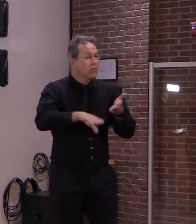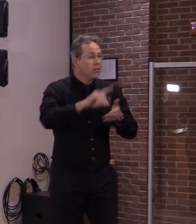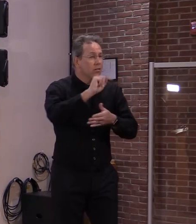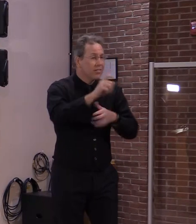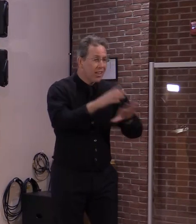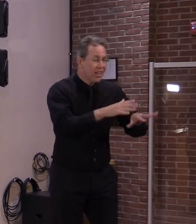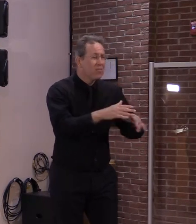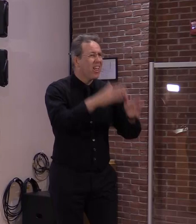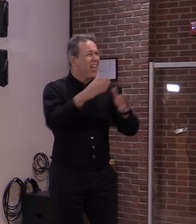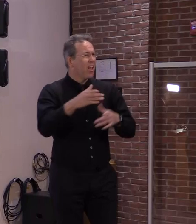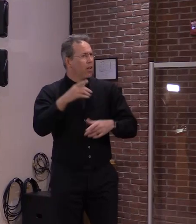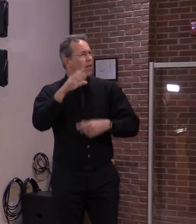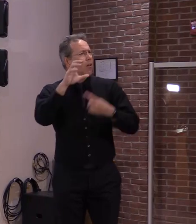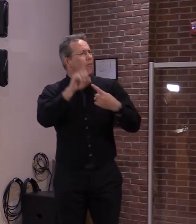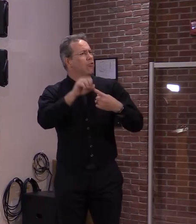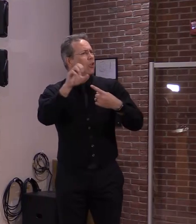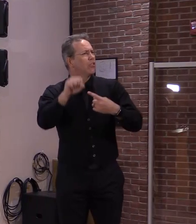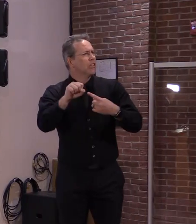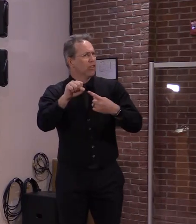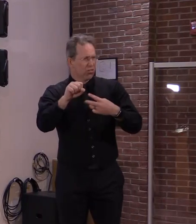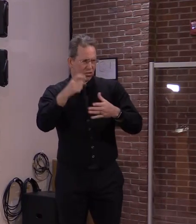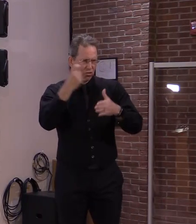Yeah, I mean,